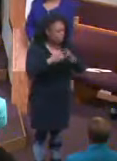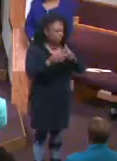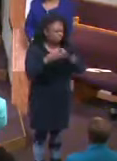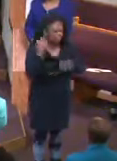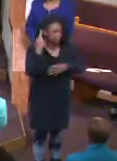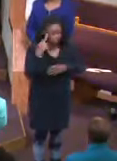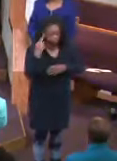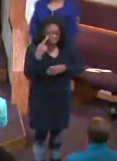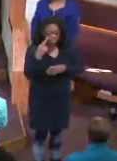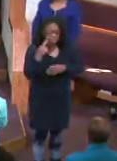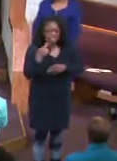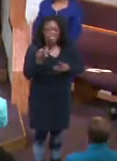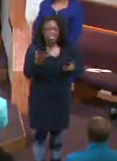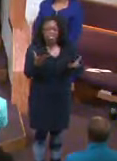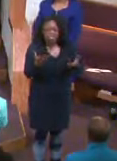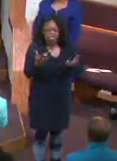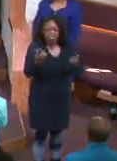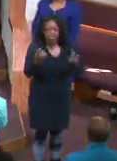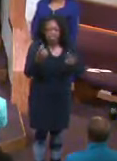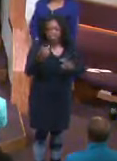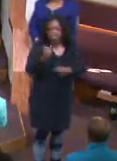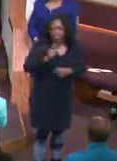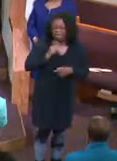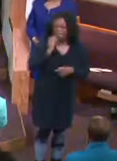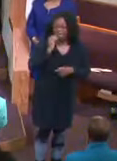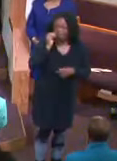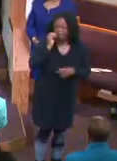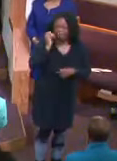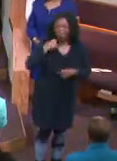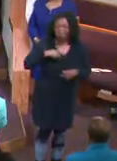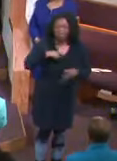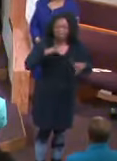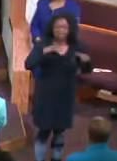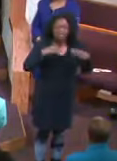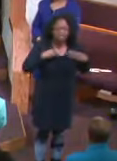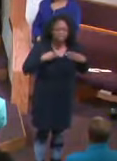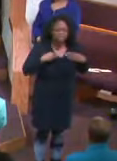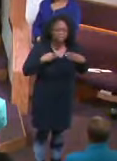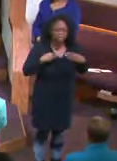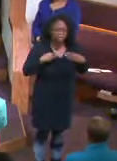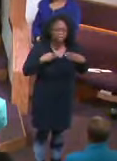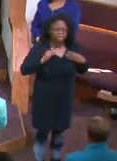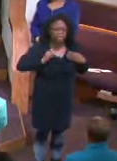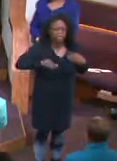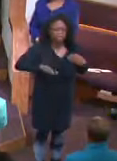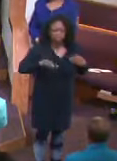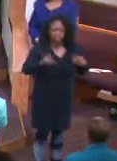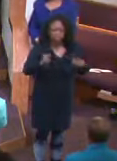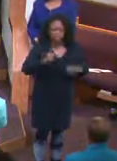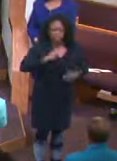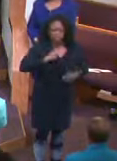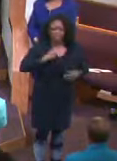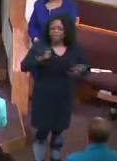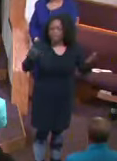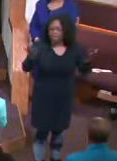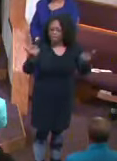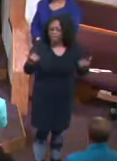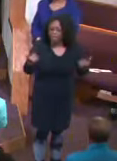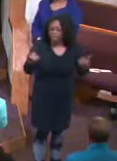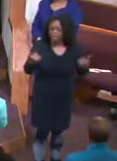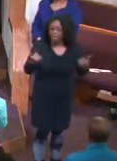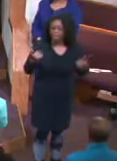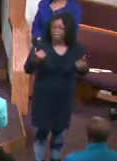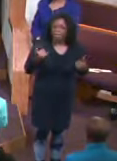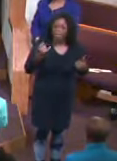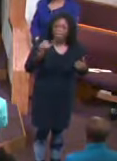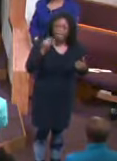home. We're glad you accept and warmly welcome you back. Won't you come? And if by chance you're here